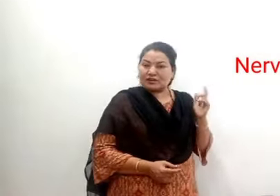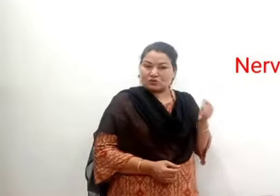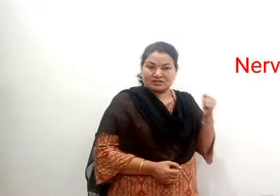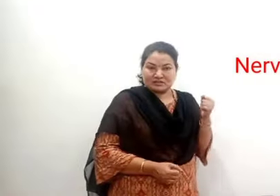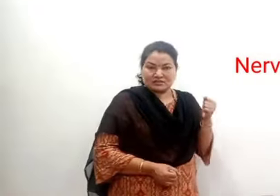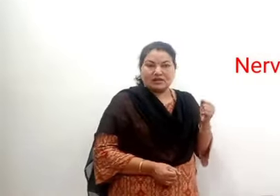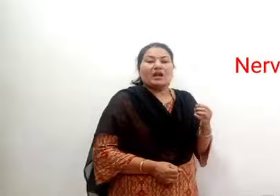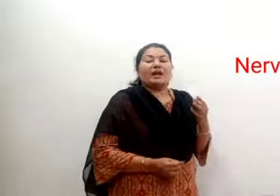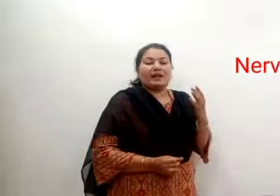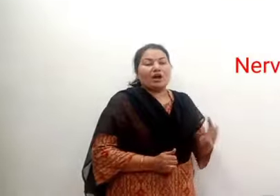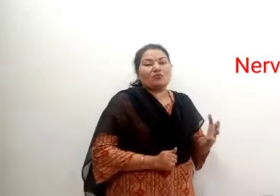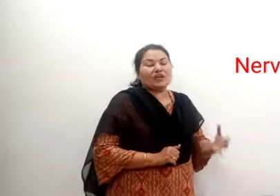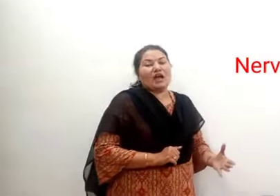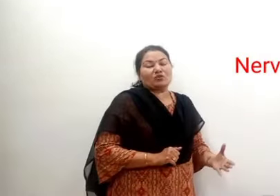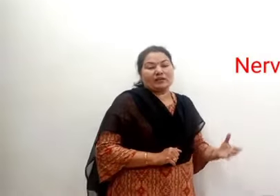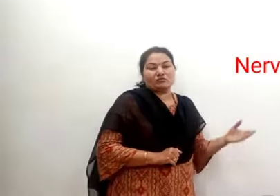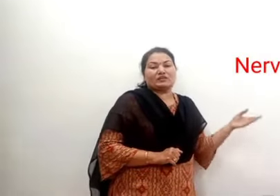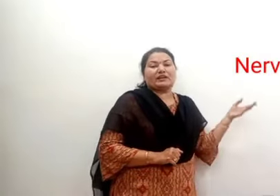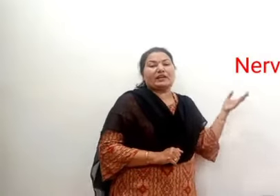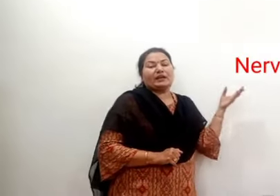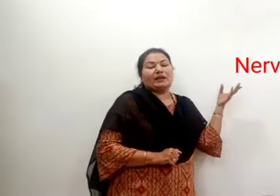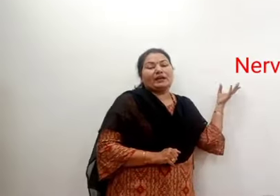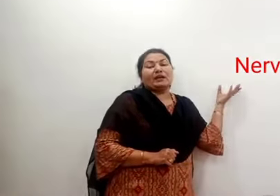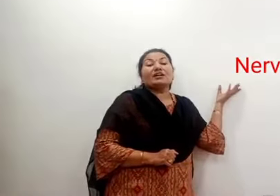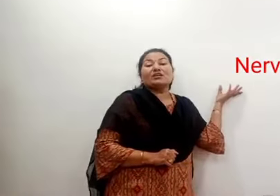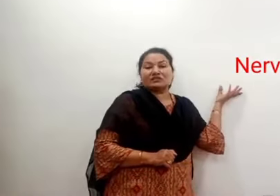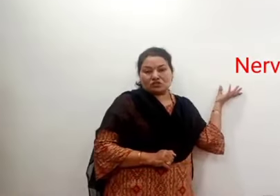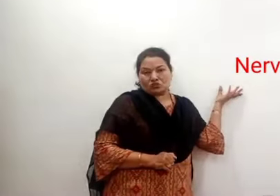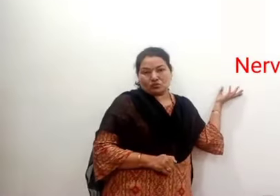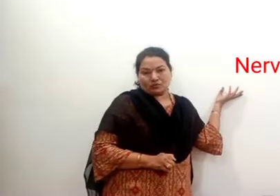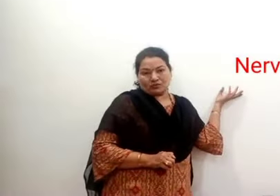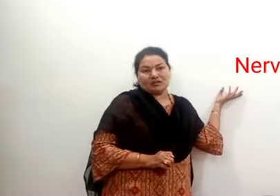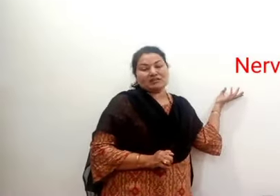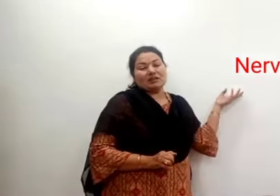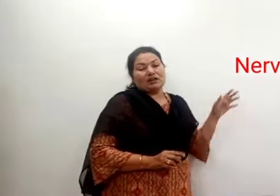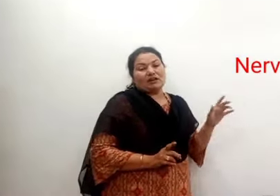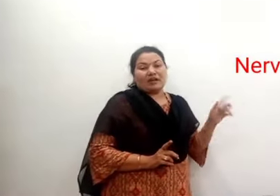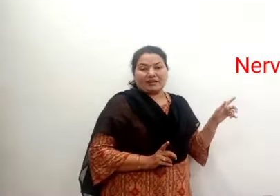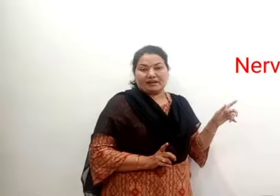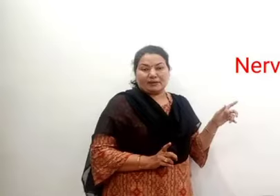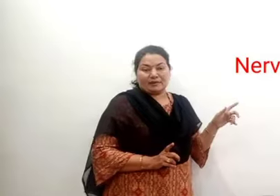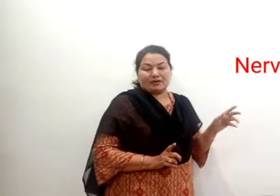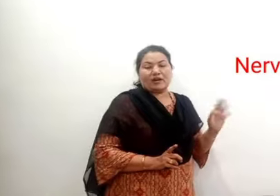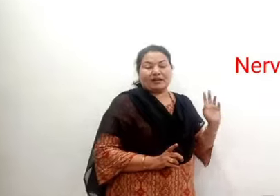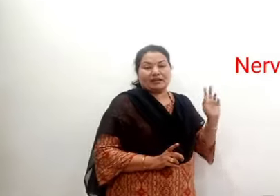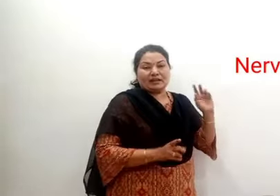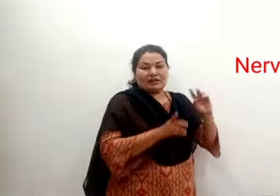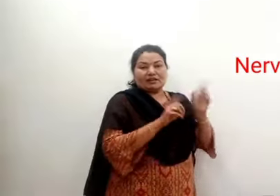to muscles, and now we are going to study nervous tissue, which is directly